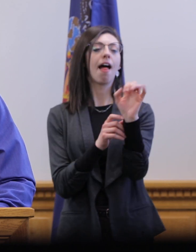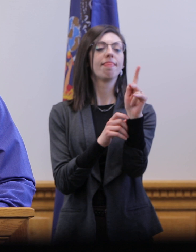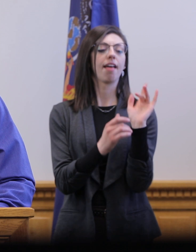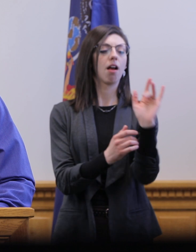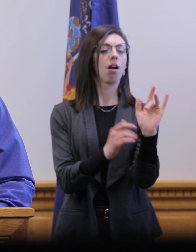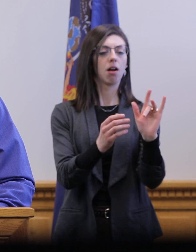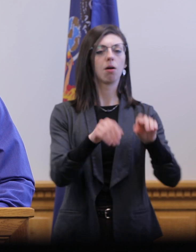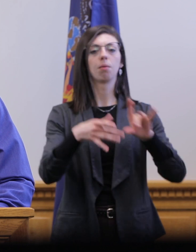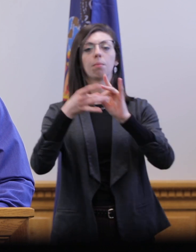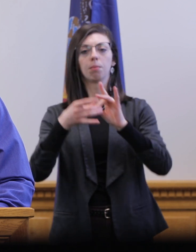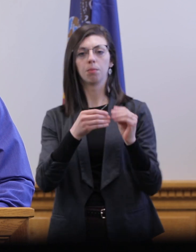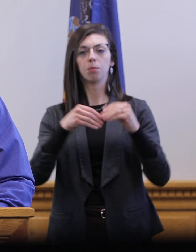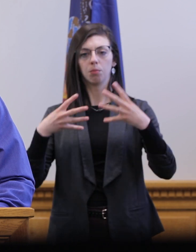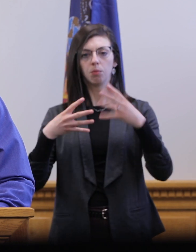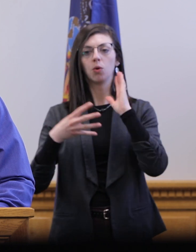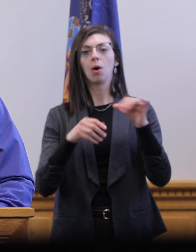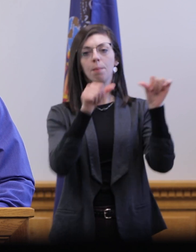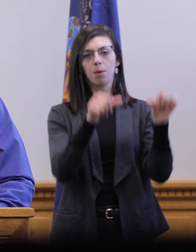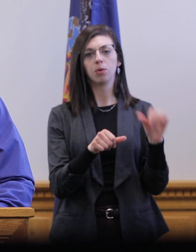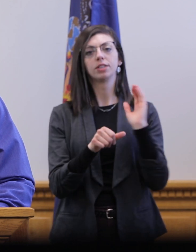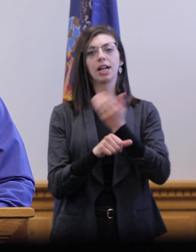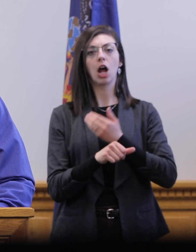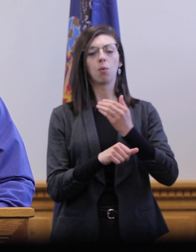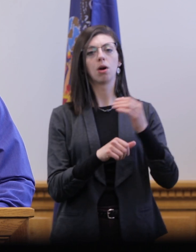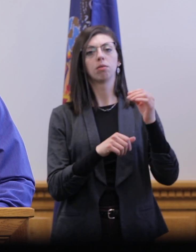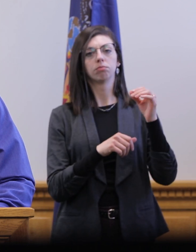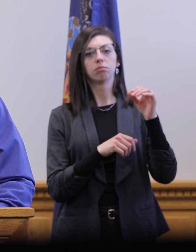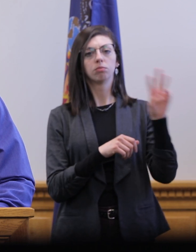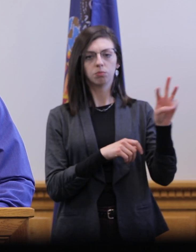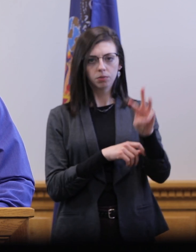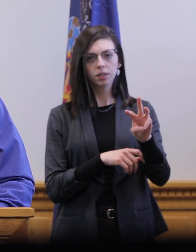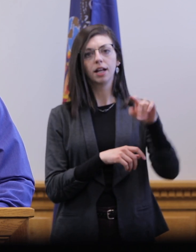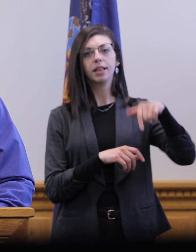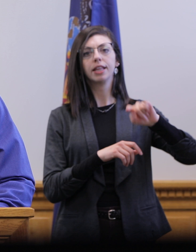appointments will be posted on the Health Department's COVID page this Thursday at 10 a.m.